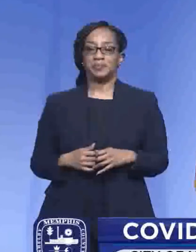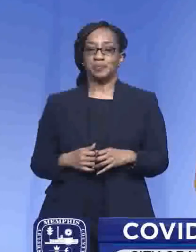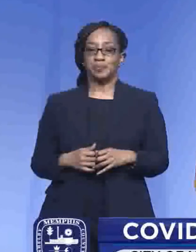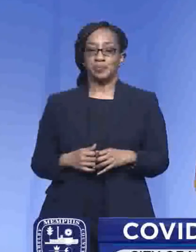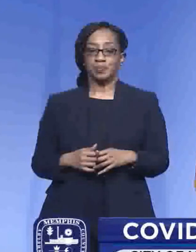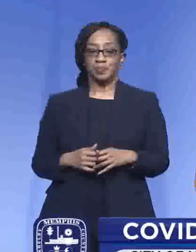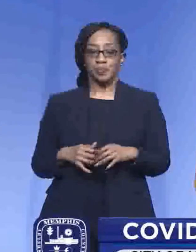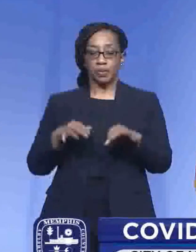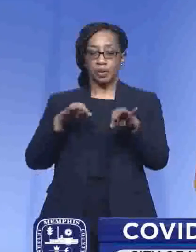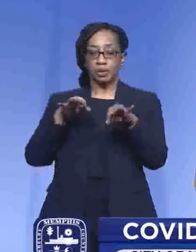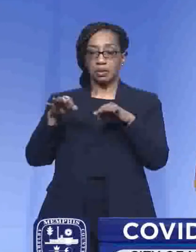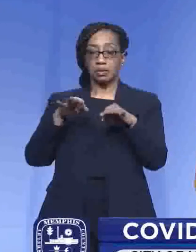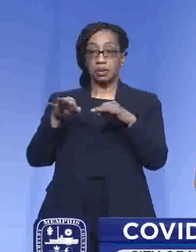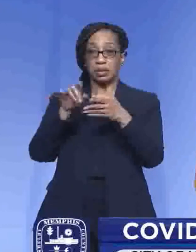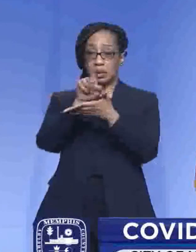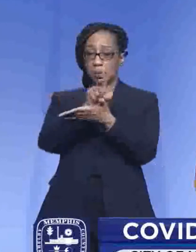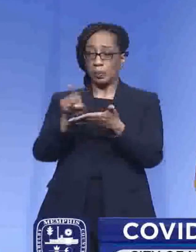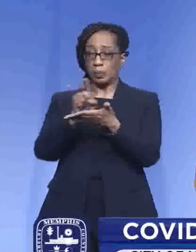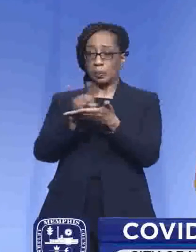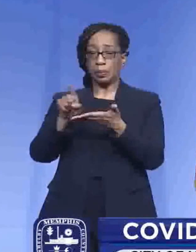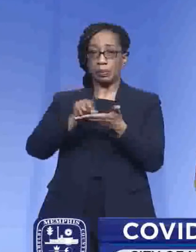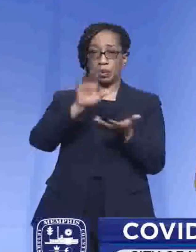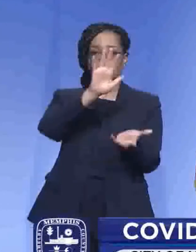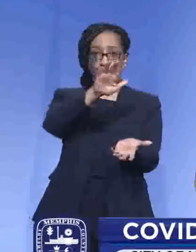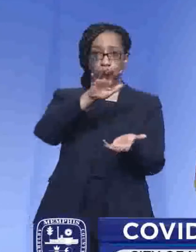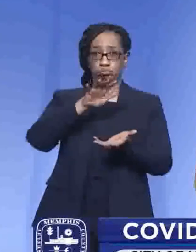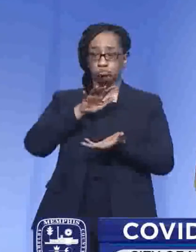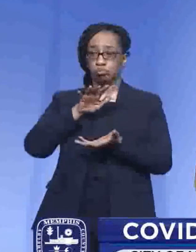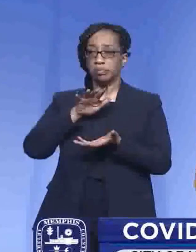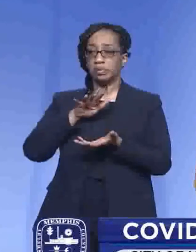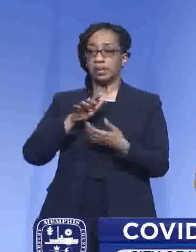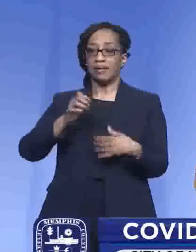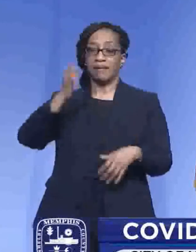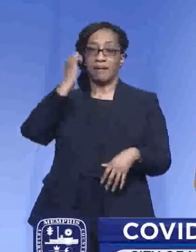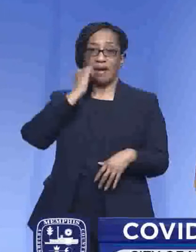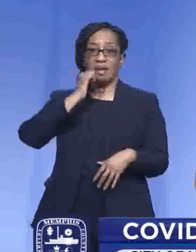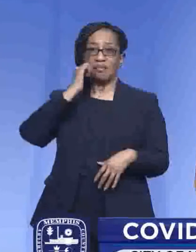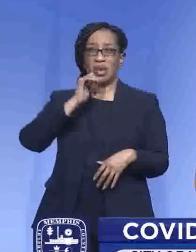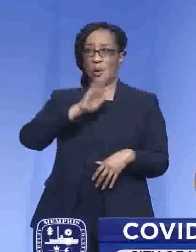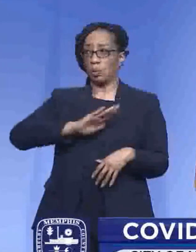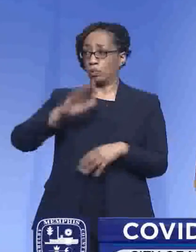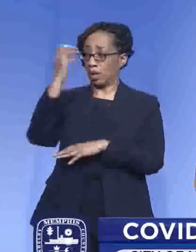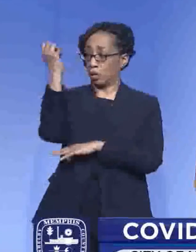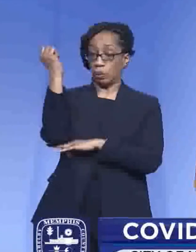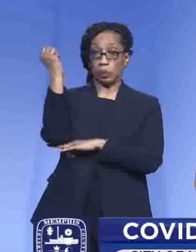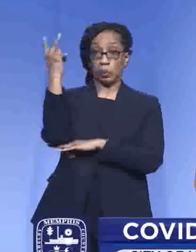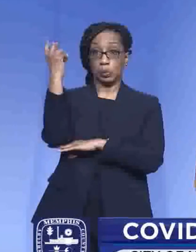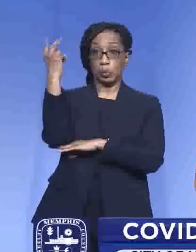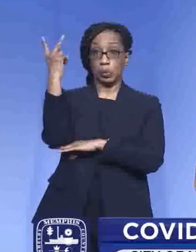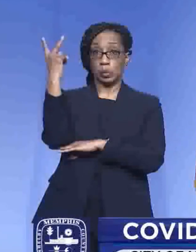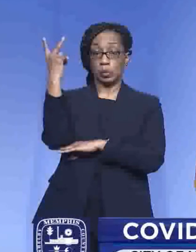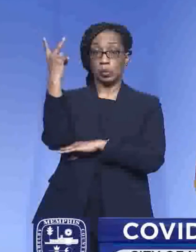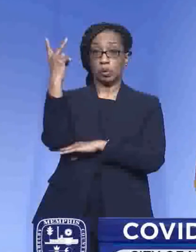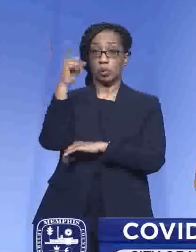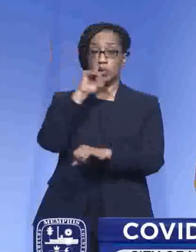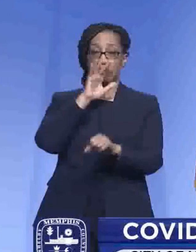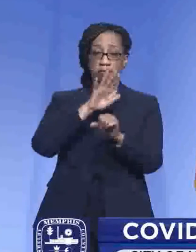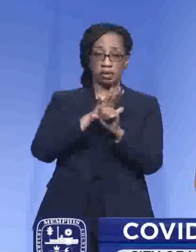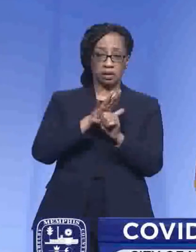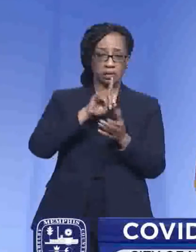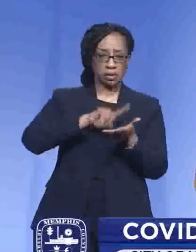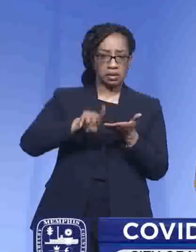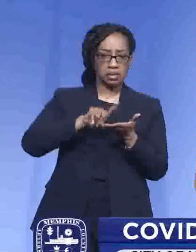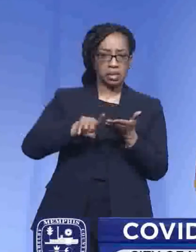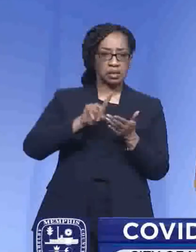I talked to you about the weekly allocation. Every day at about noon, we will verify and validate the number